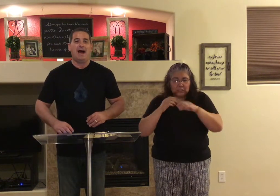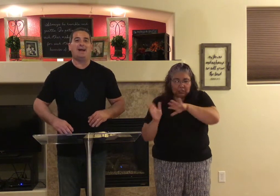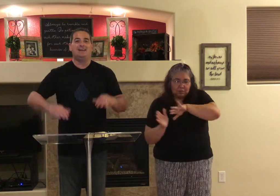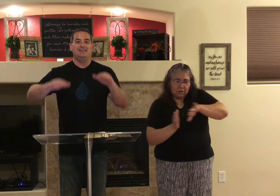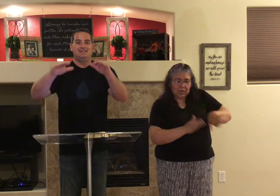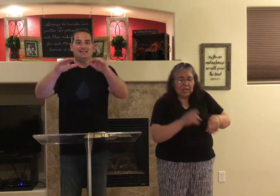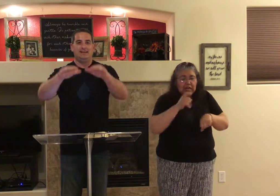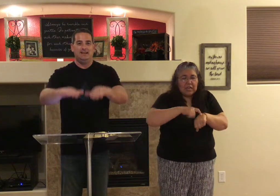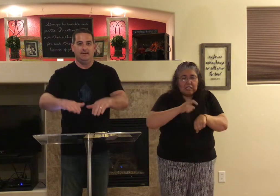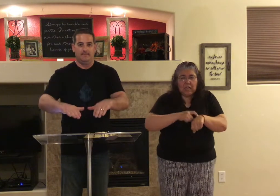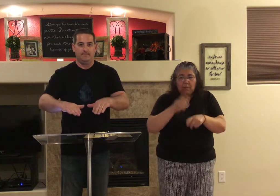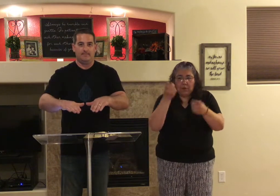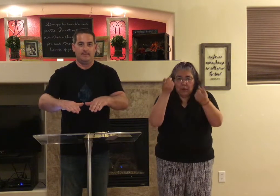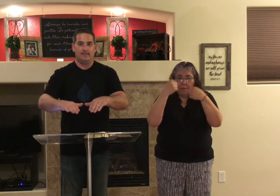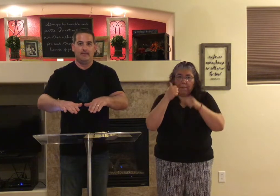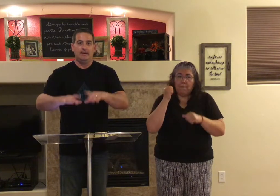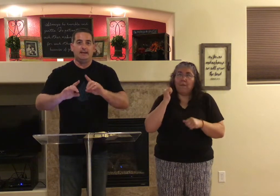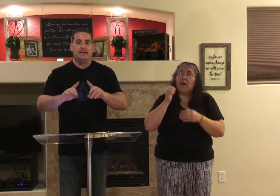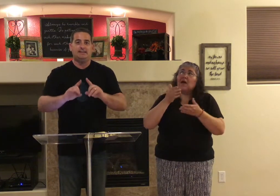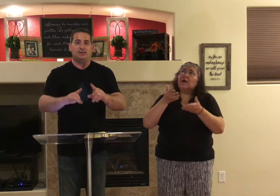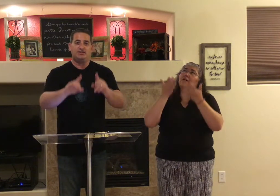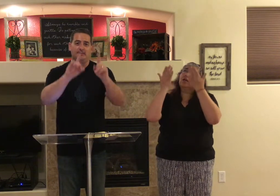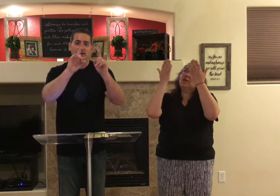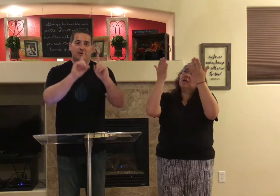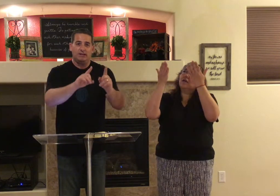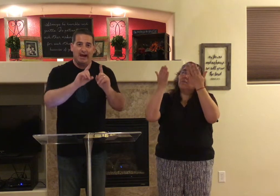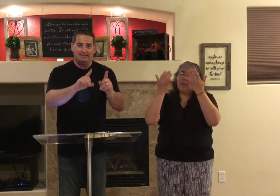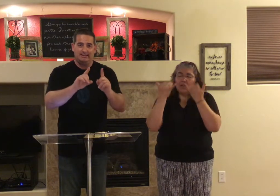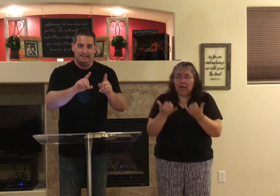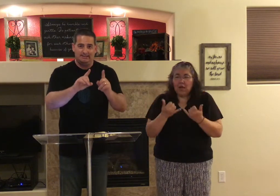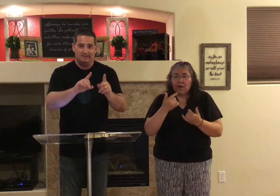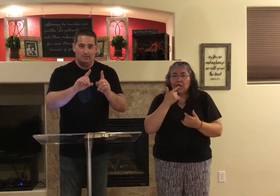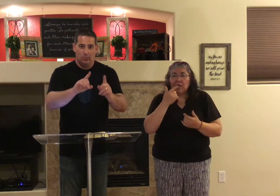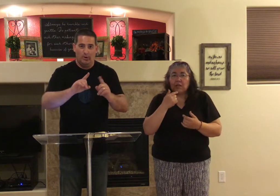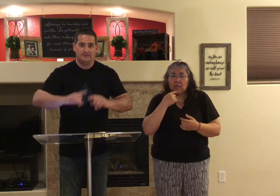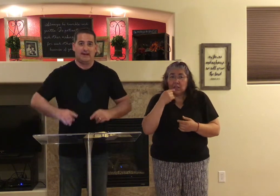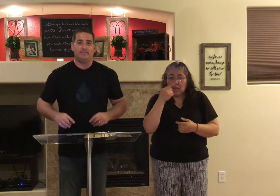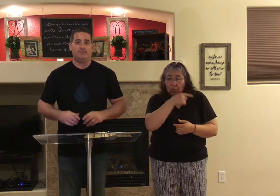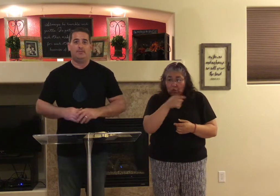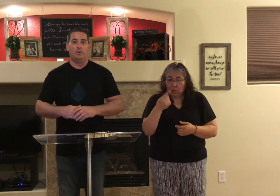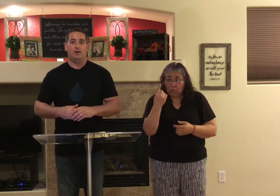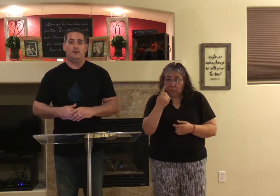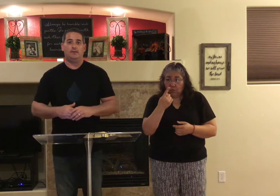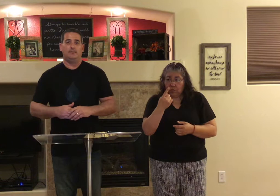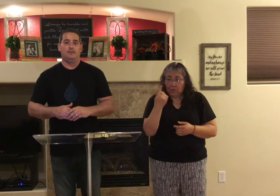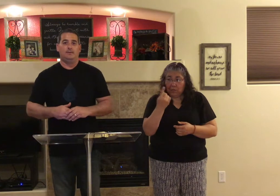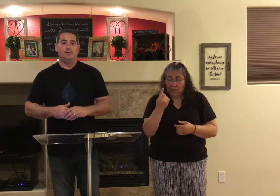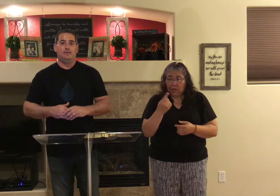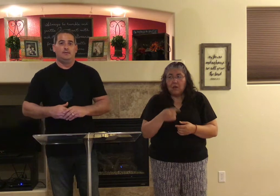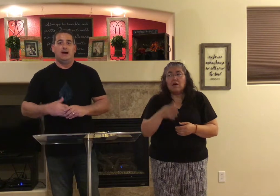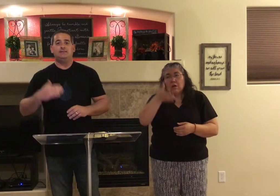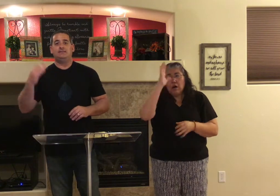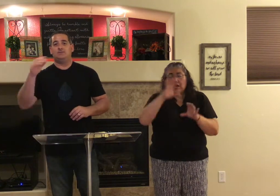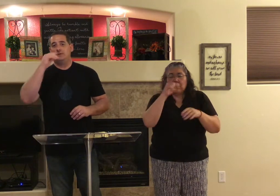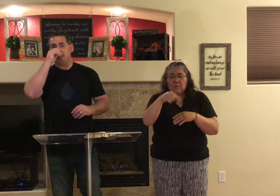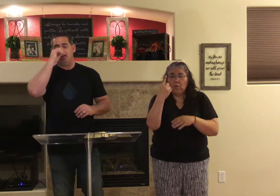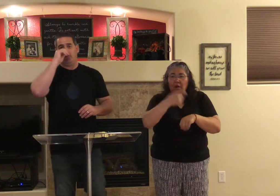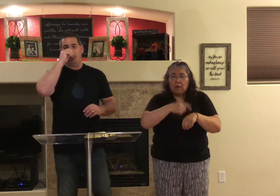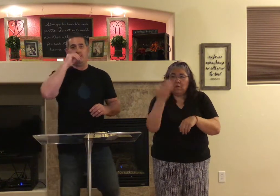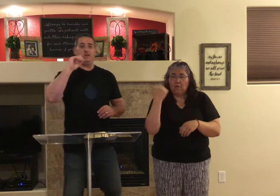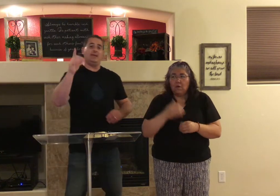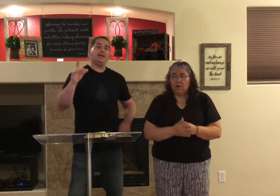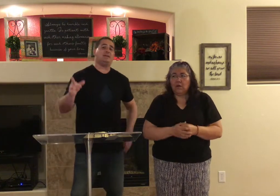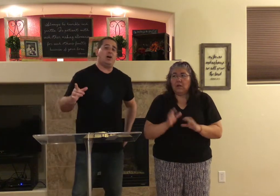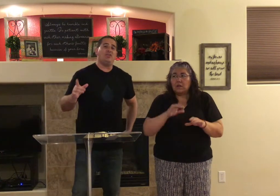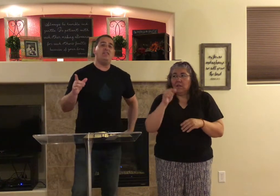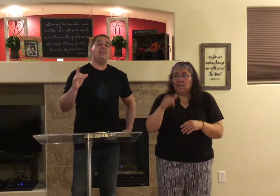come back to him. Can I tell you something? God did this one time before. God did this one time